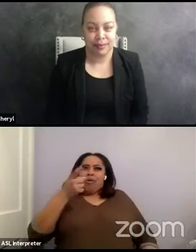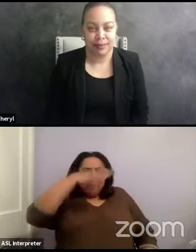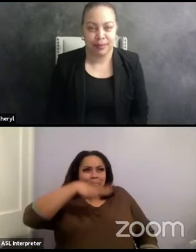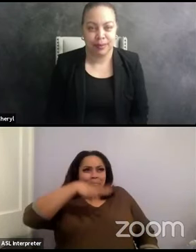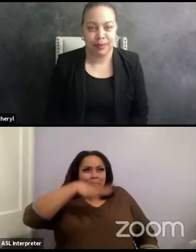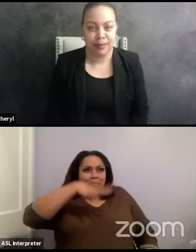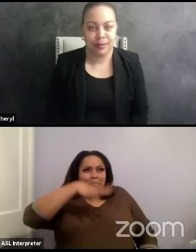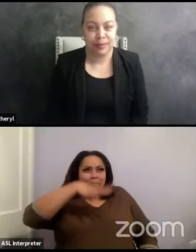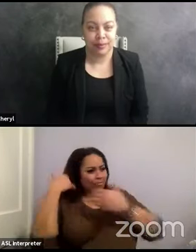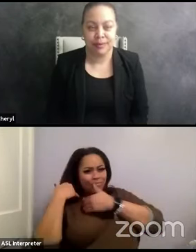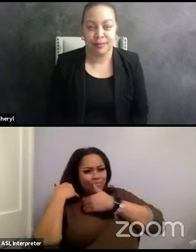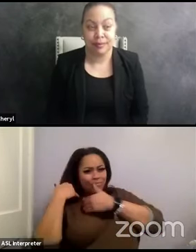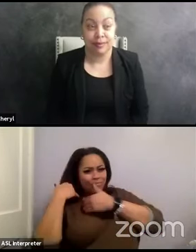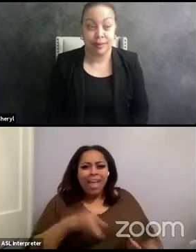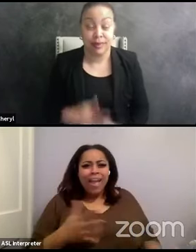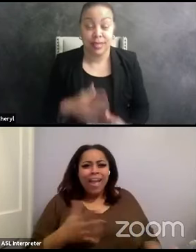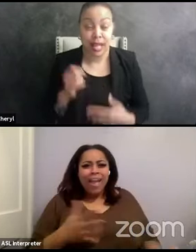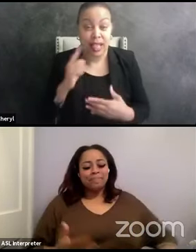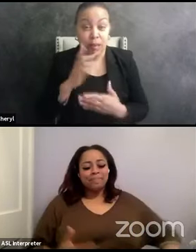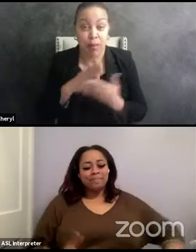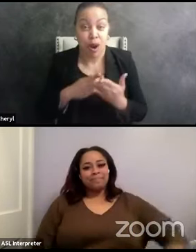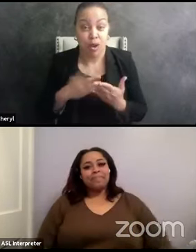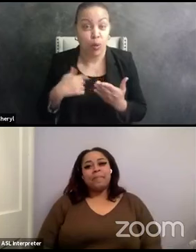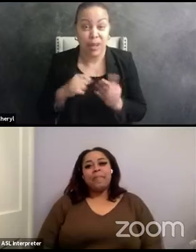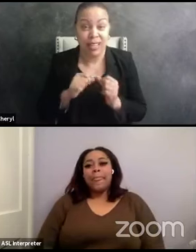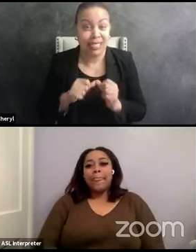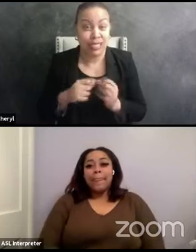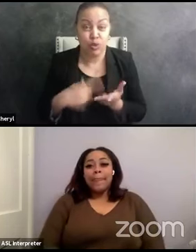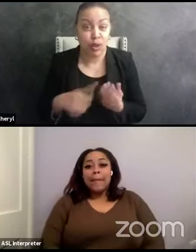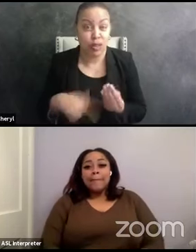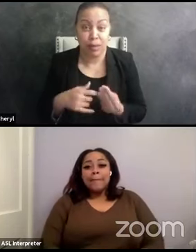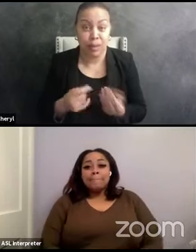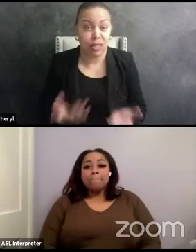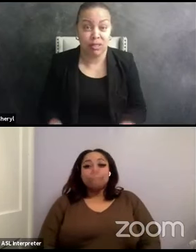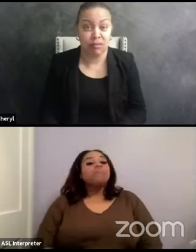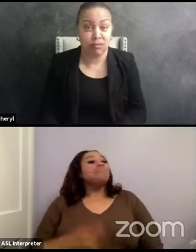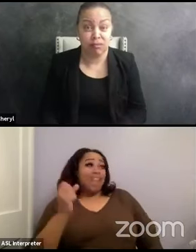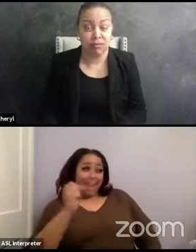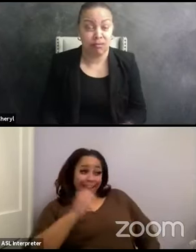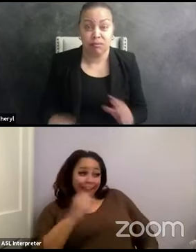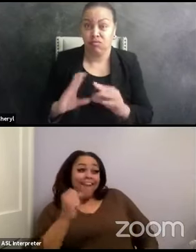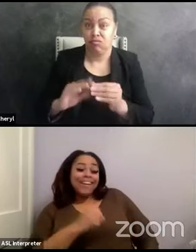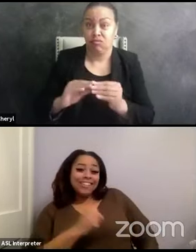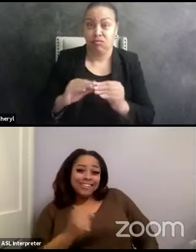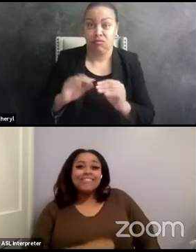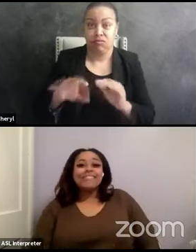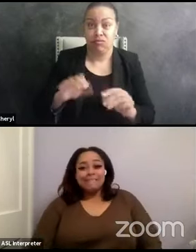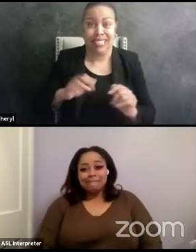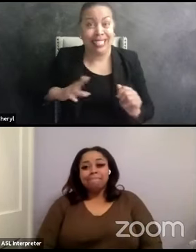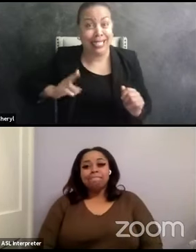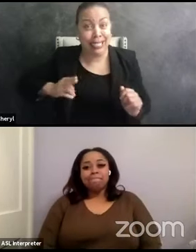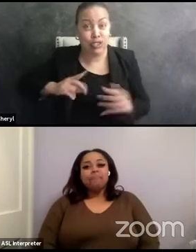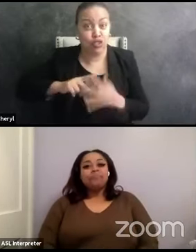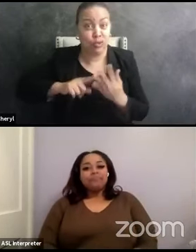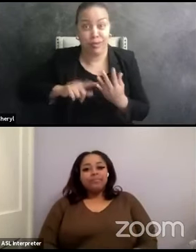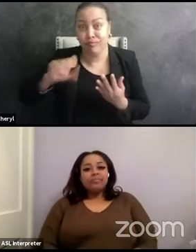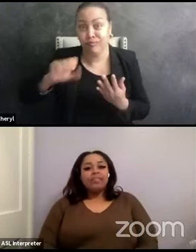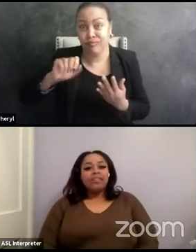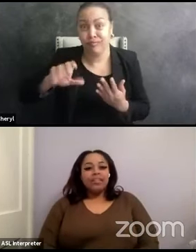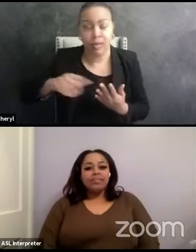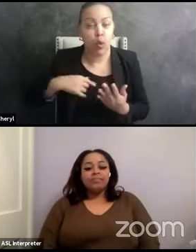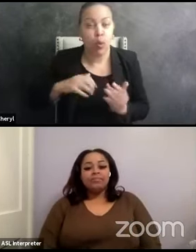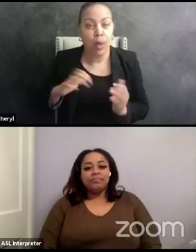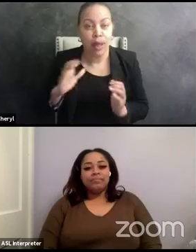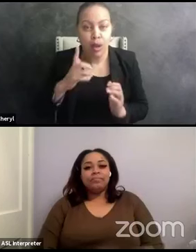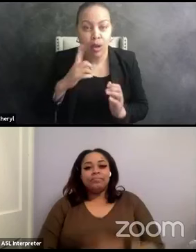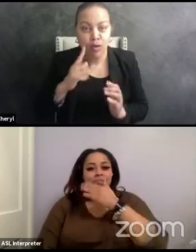accountable? I think part of it is we keep talking about it, like that we Yes. keep the history out there. We educate people. We look for signs.